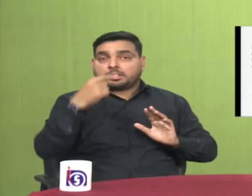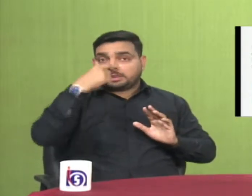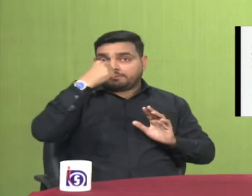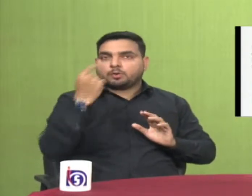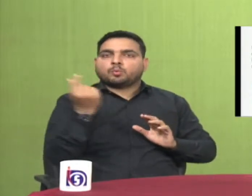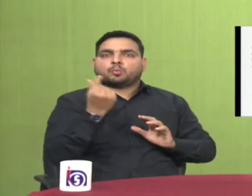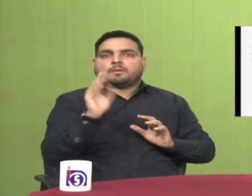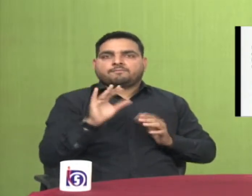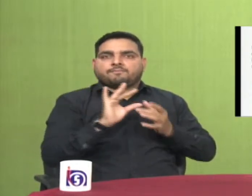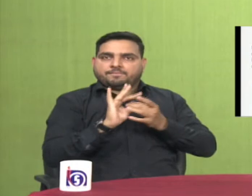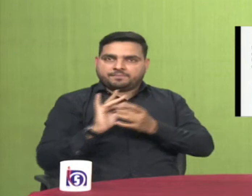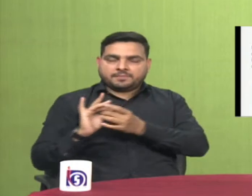immunized against